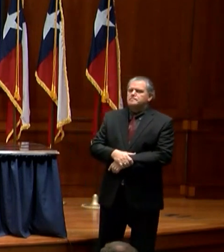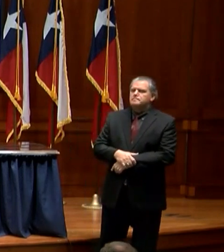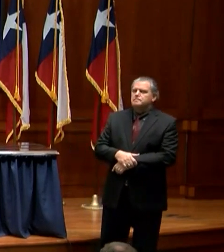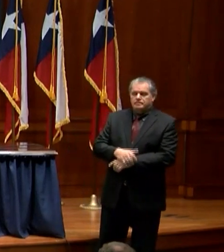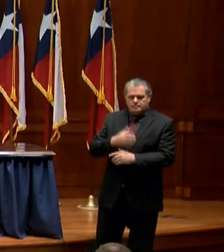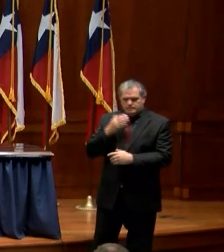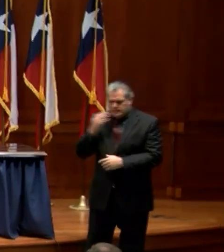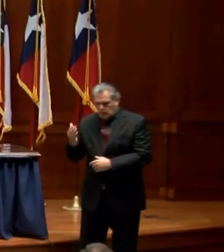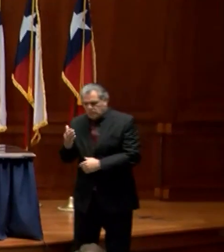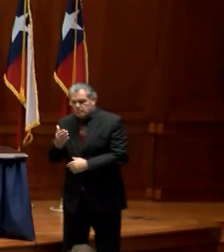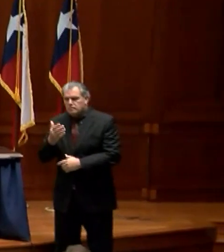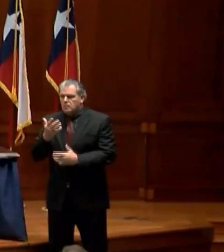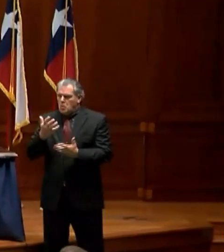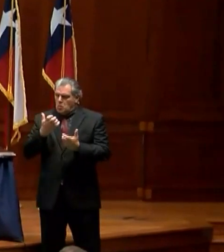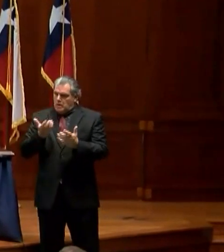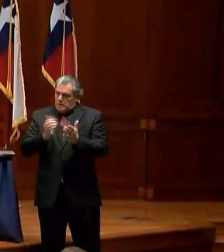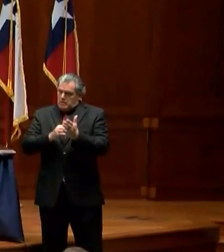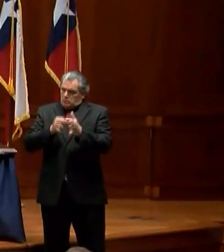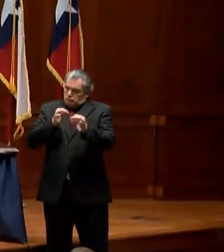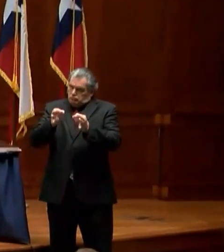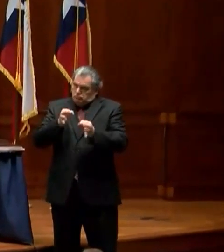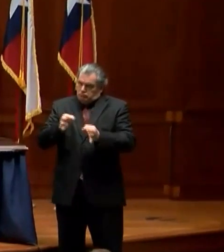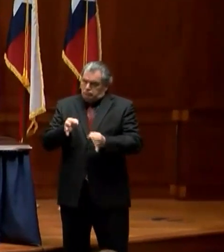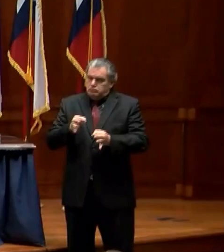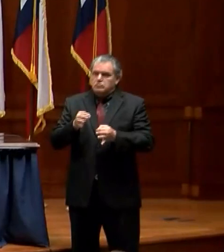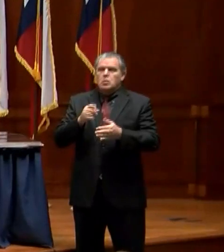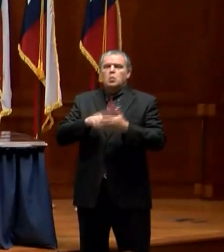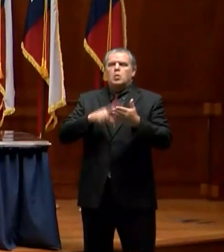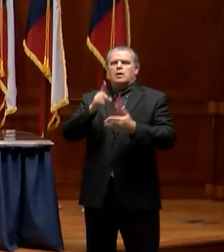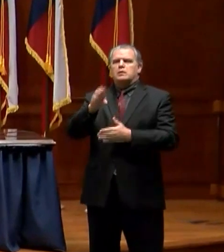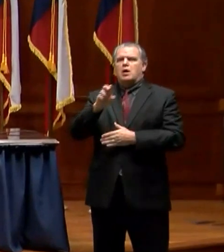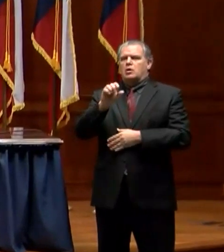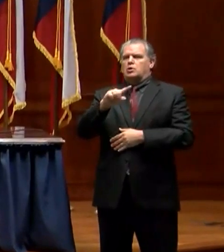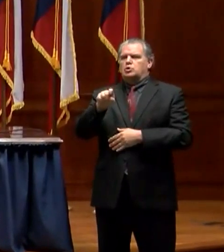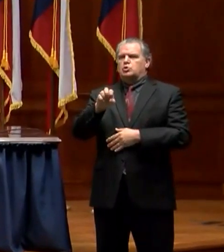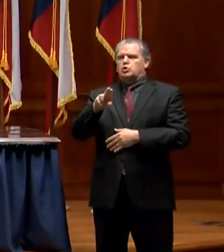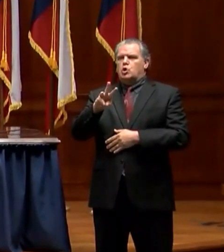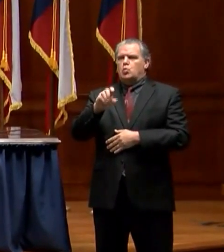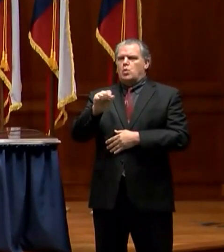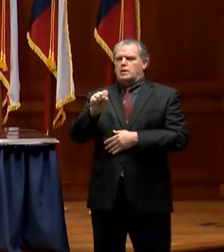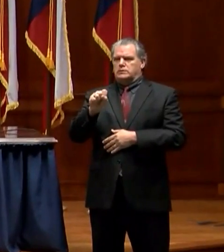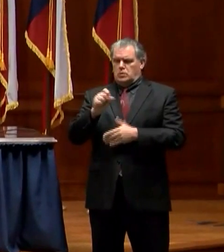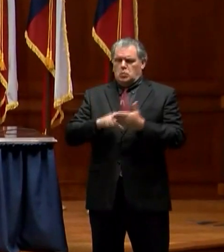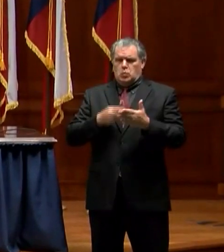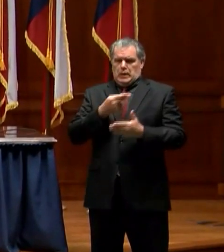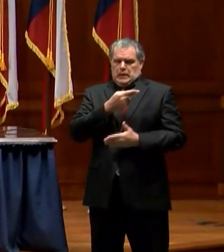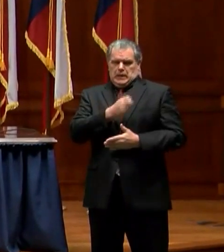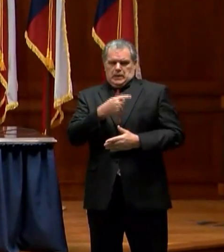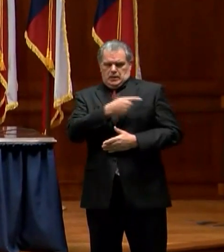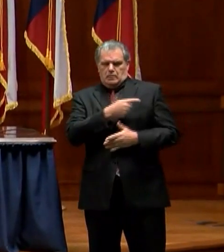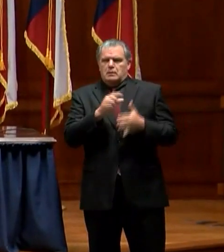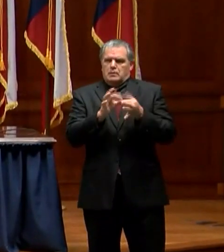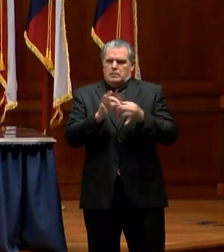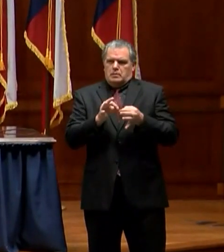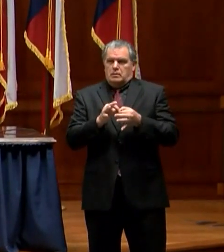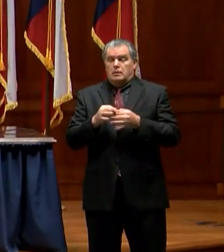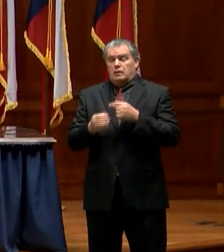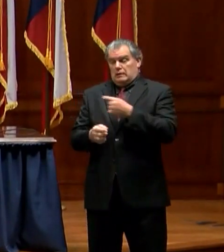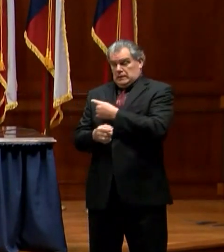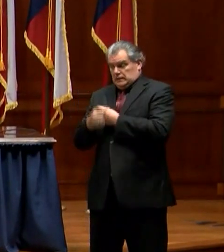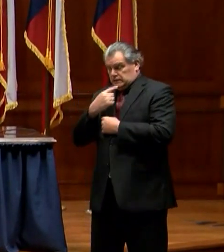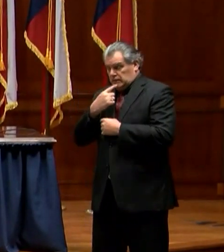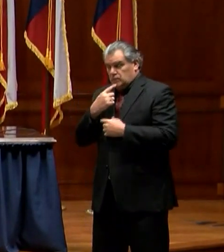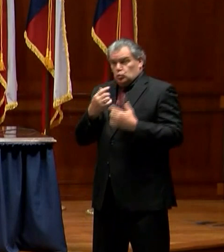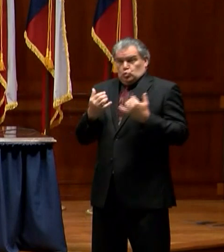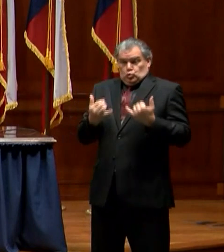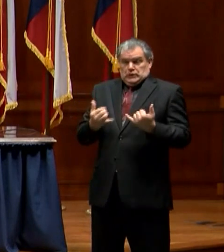picking up on a point and basically repeating it of what Dr. Zerwas said, because this is incredibly important. He said today